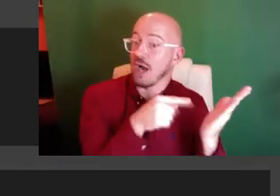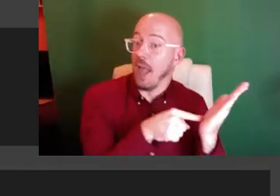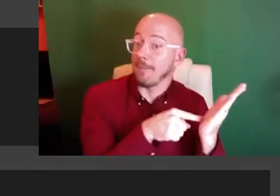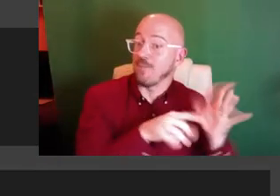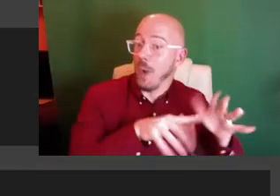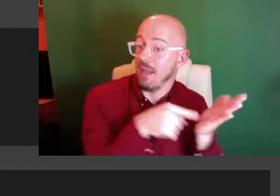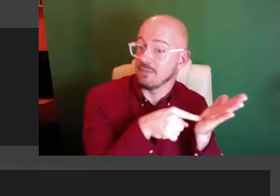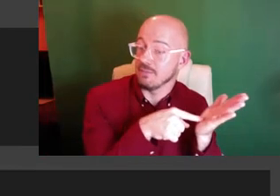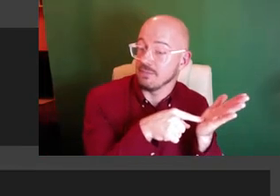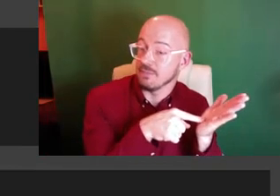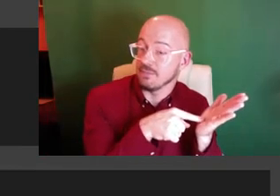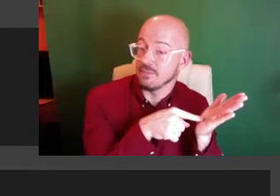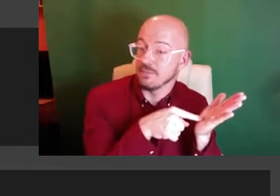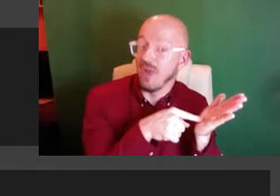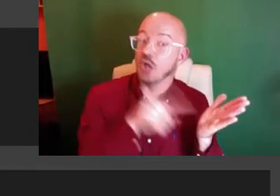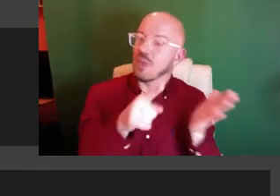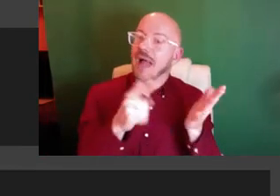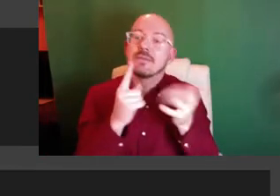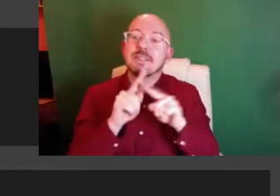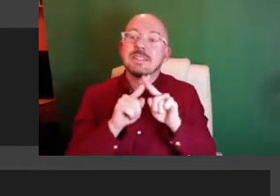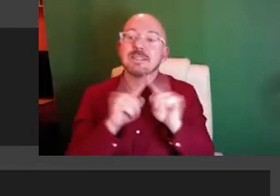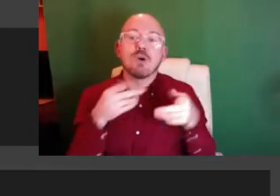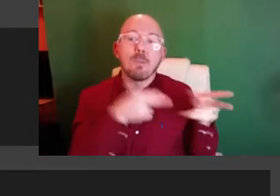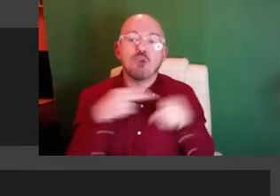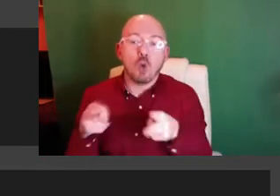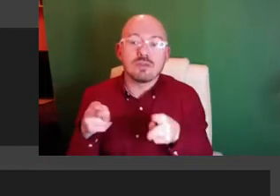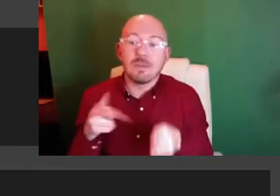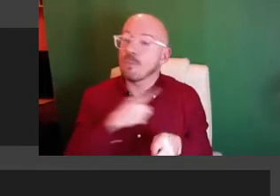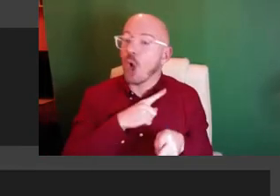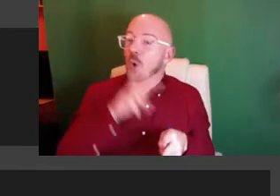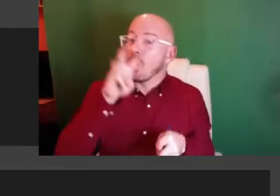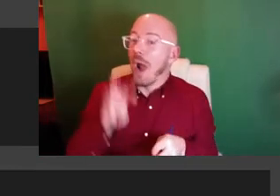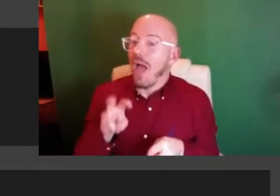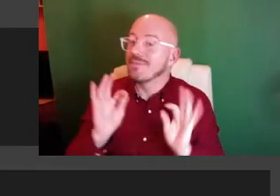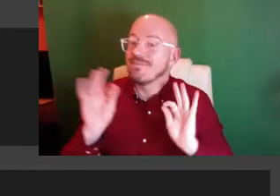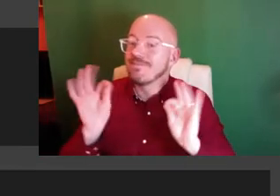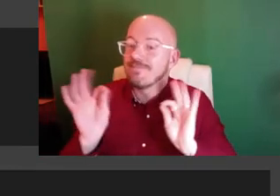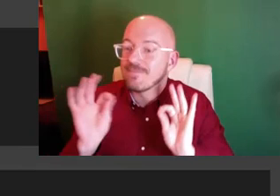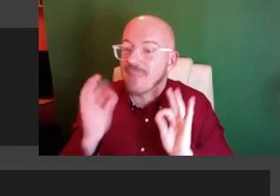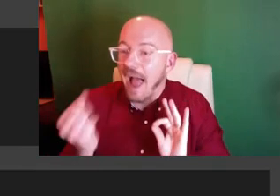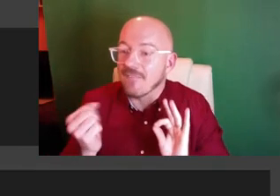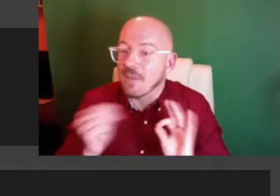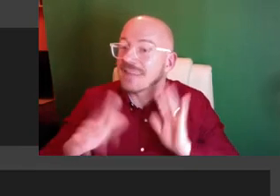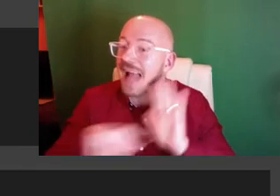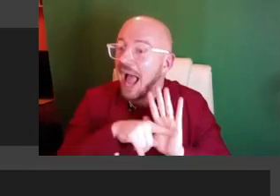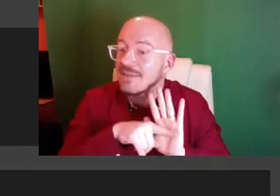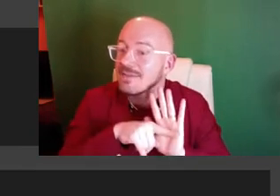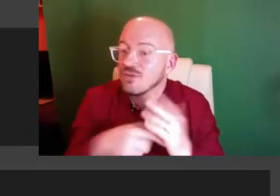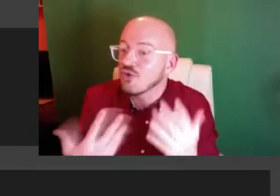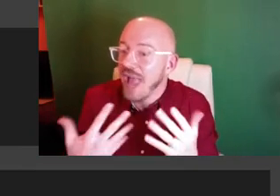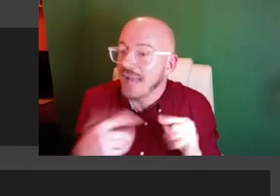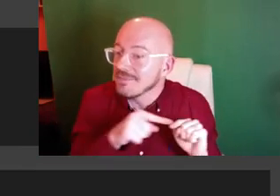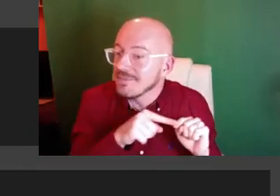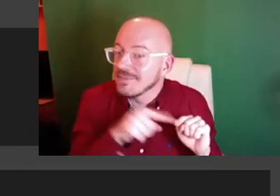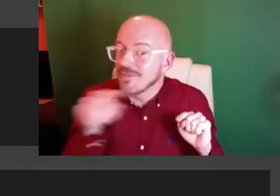has BSL named in its language curriculum, in its curriculum for Wales. So each country has a slightly